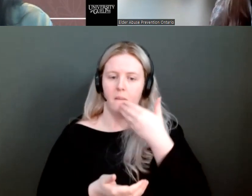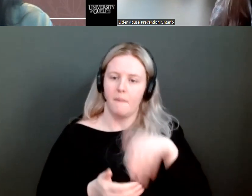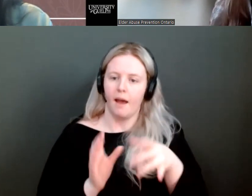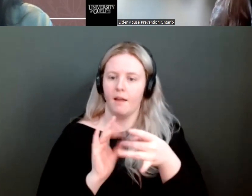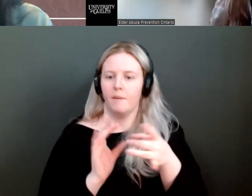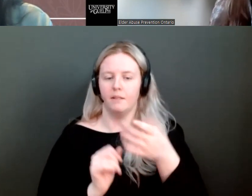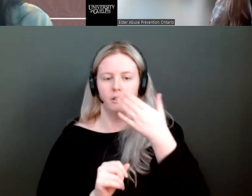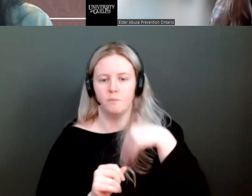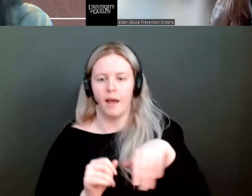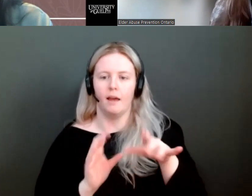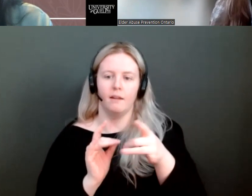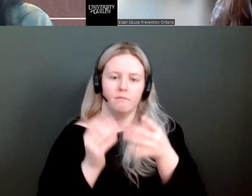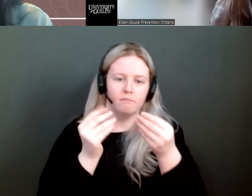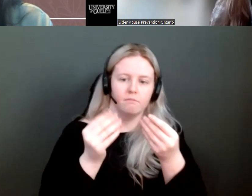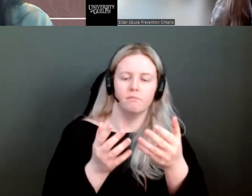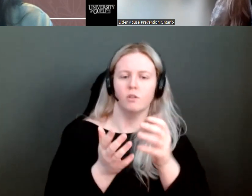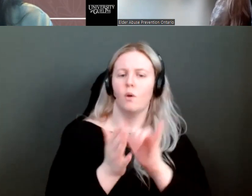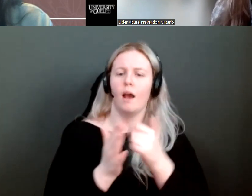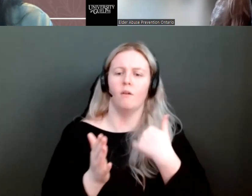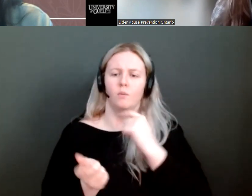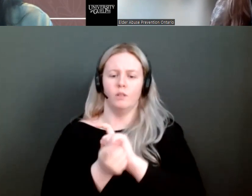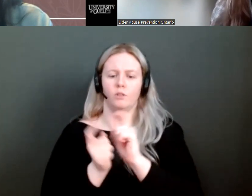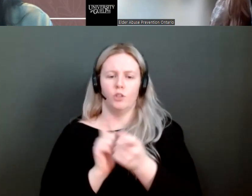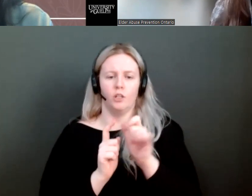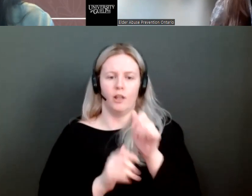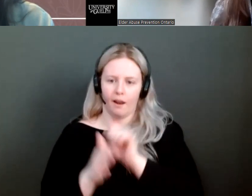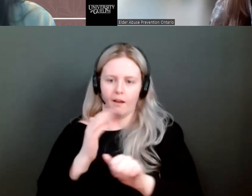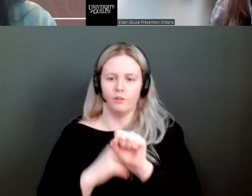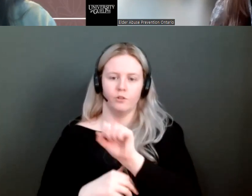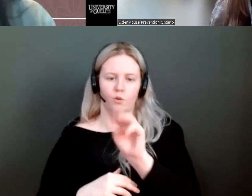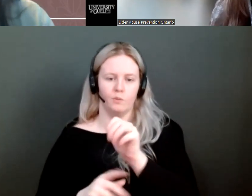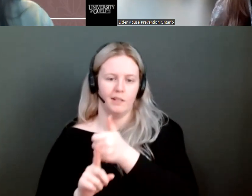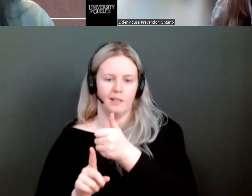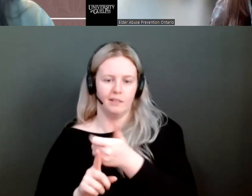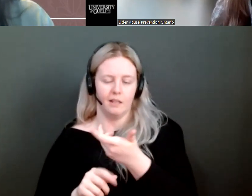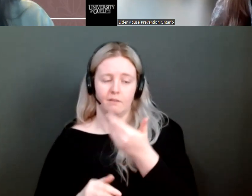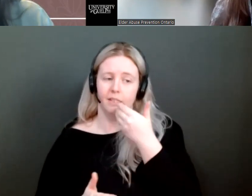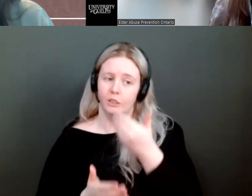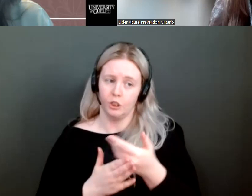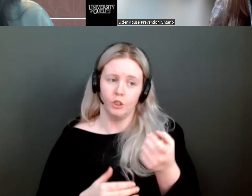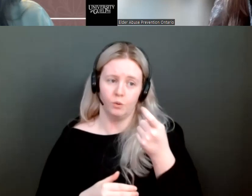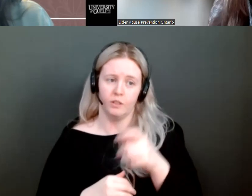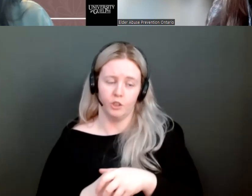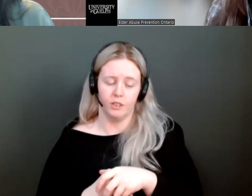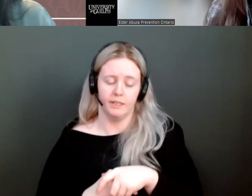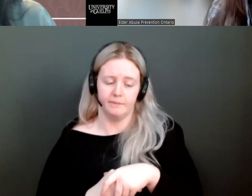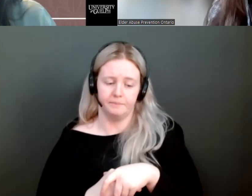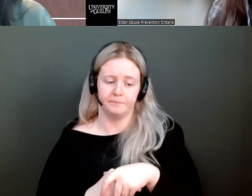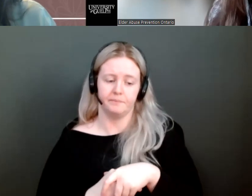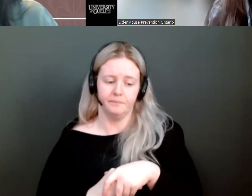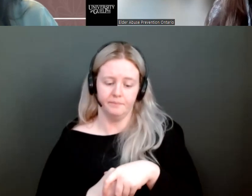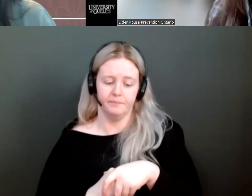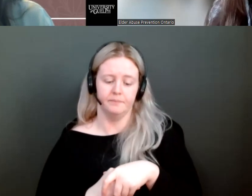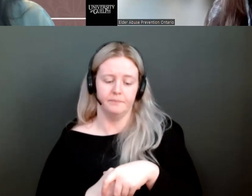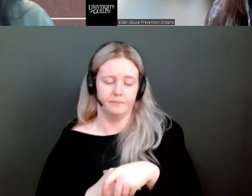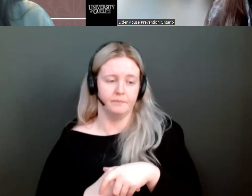that context of within that platform? And that's a really good question. And it's so important because